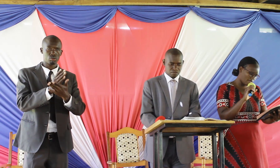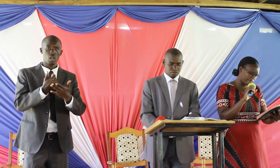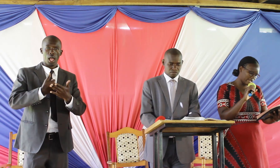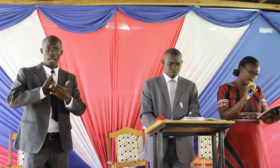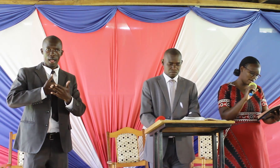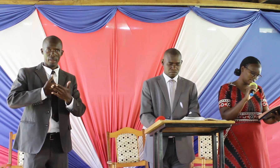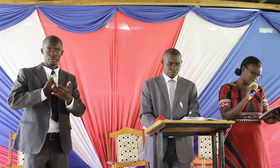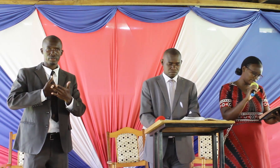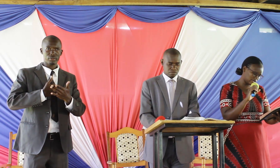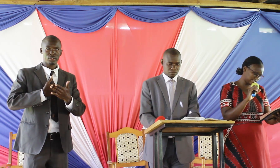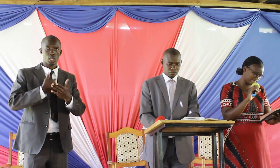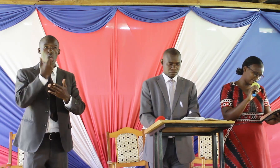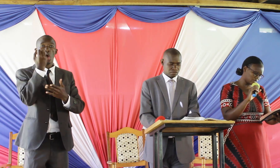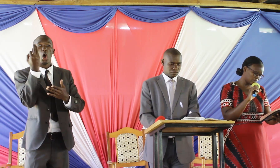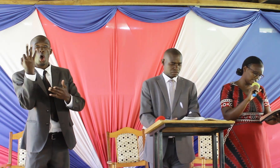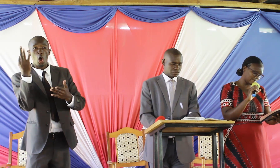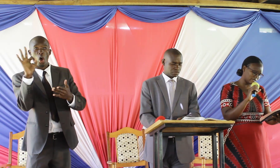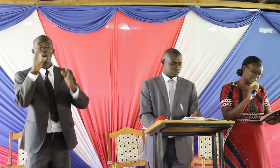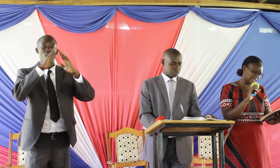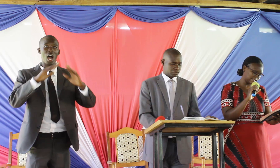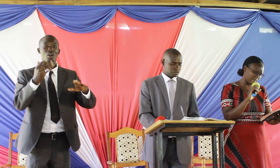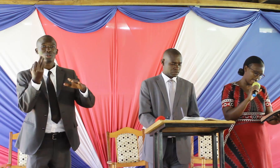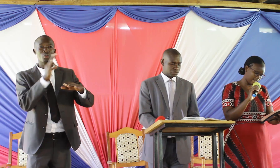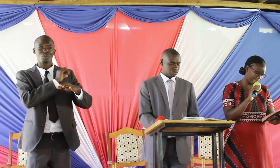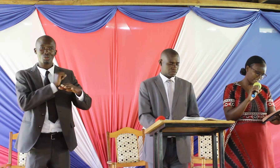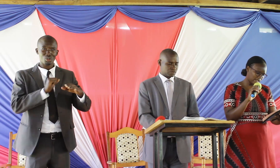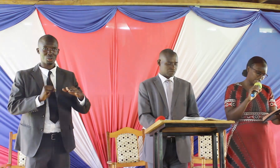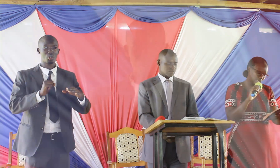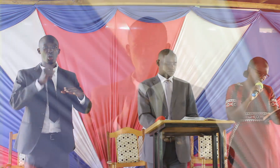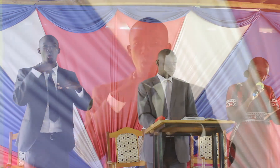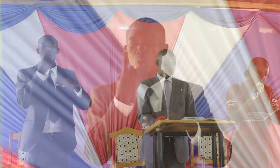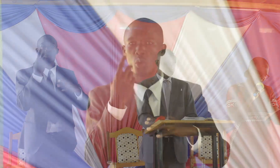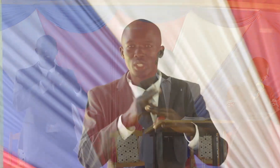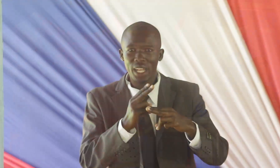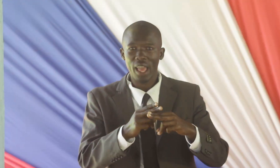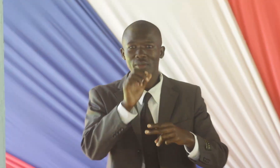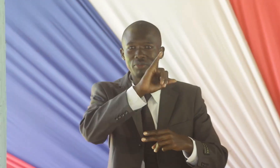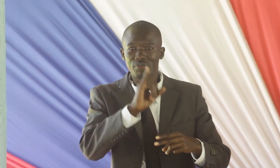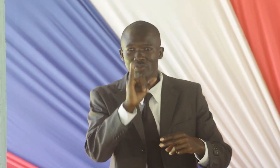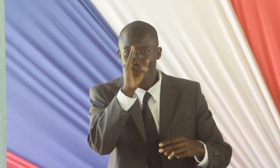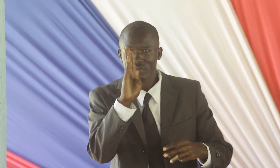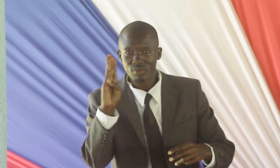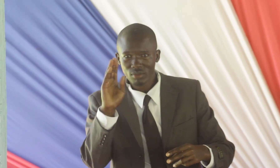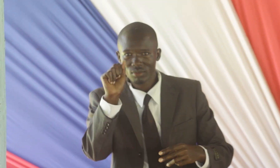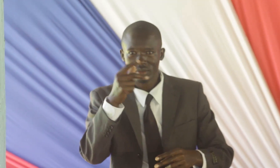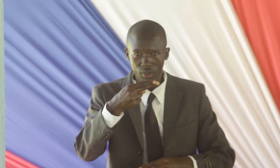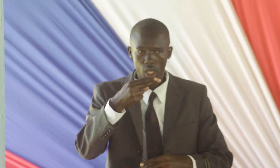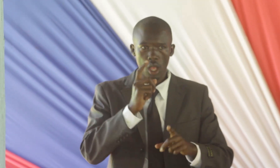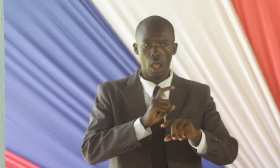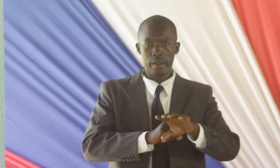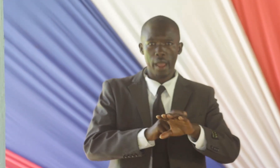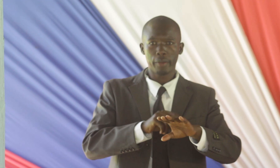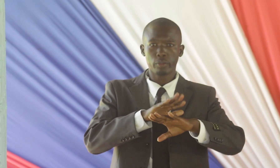there was of the house of Saul's servant whose name was Ziba. And when they had called him